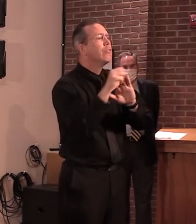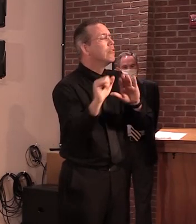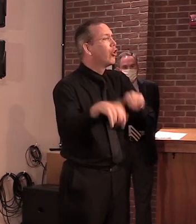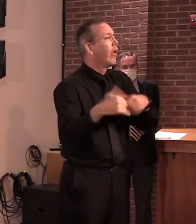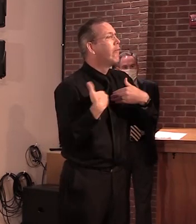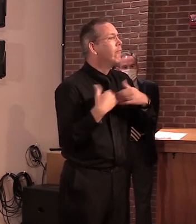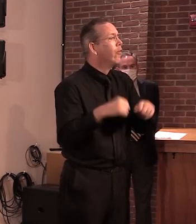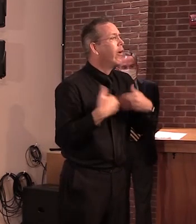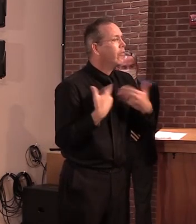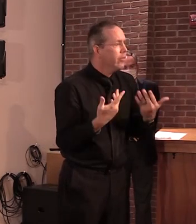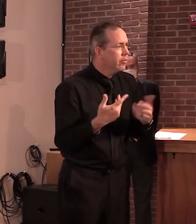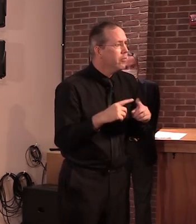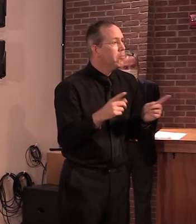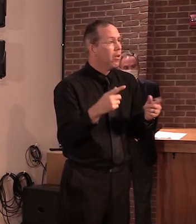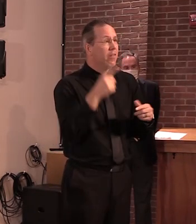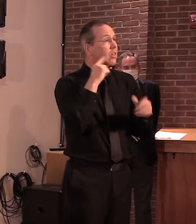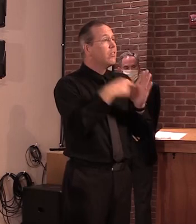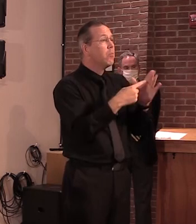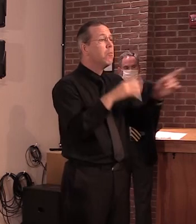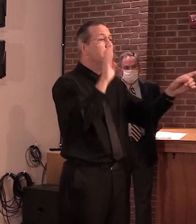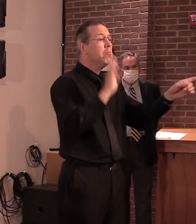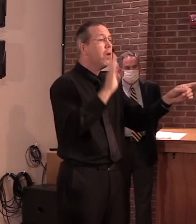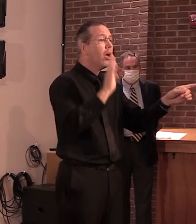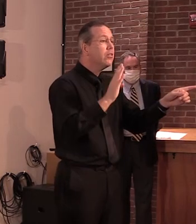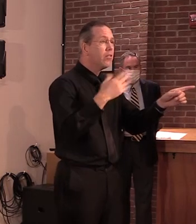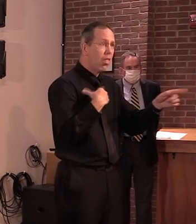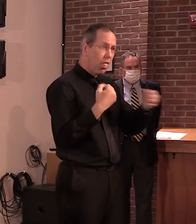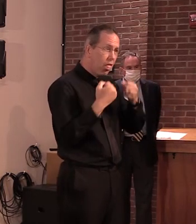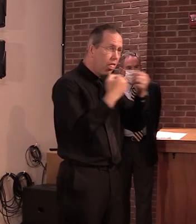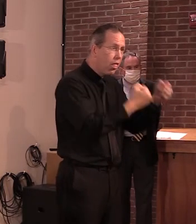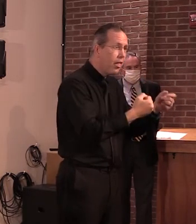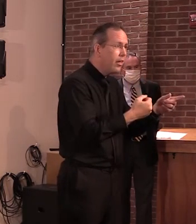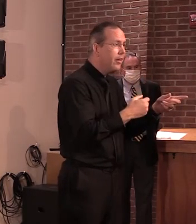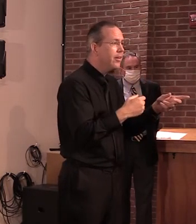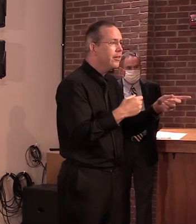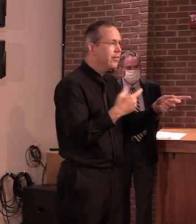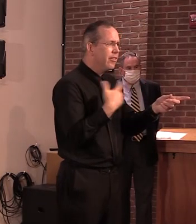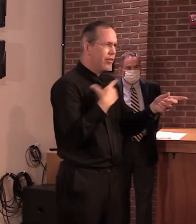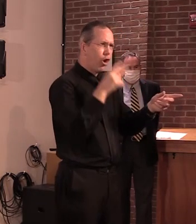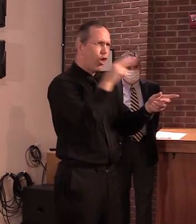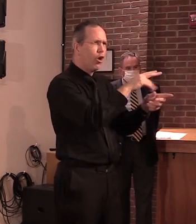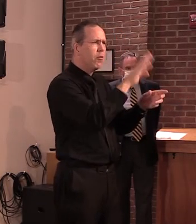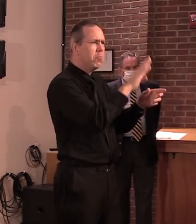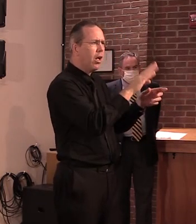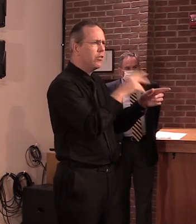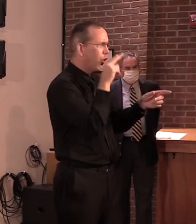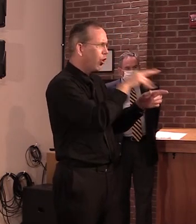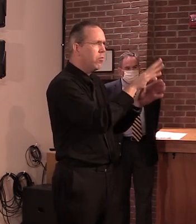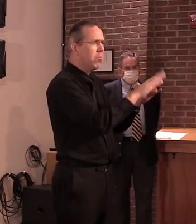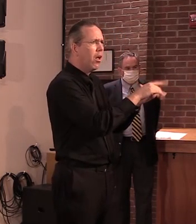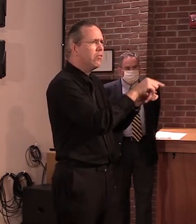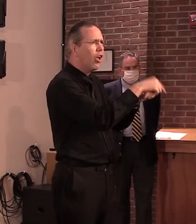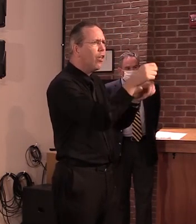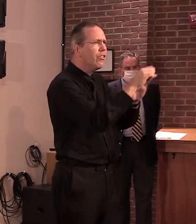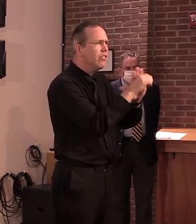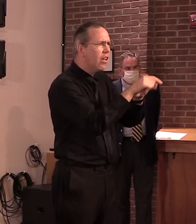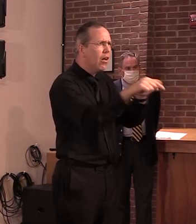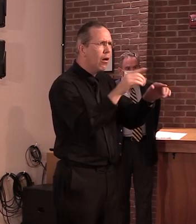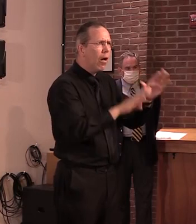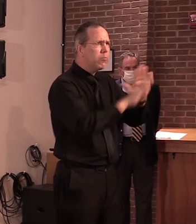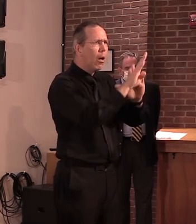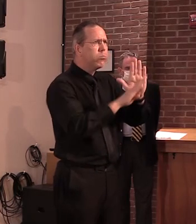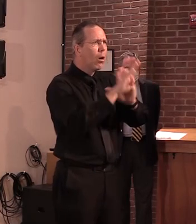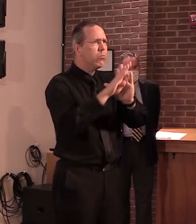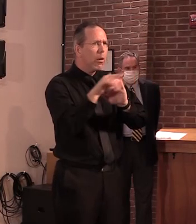here, in Boston, they had almost 9,000 deaths, had 32,000 deaths